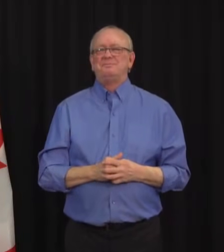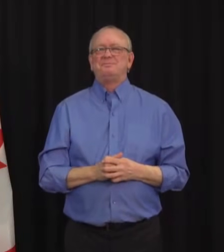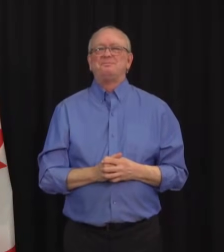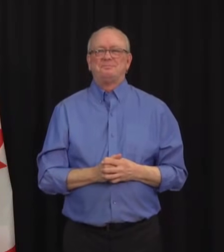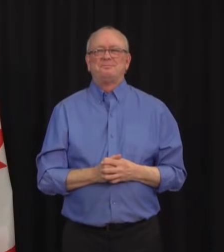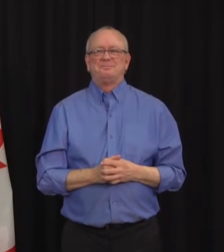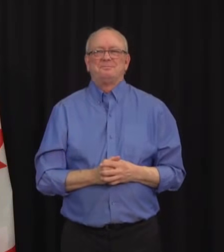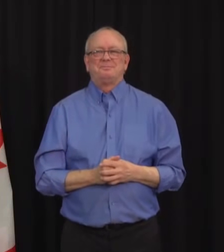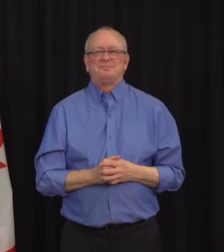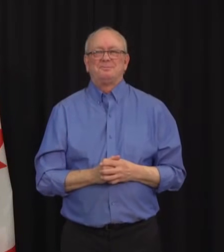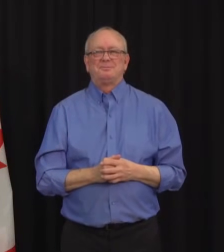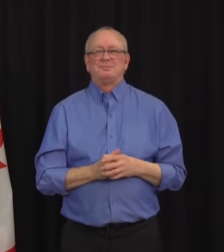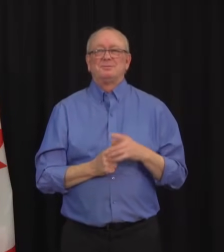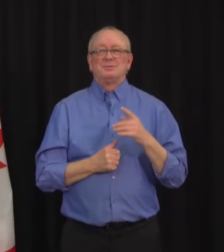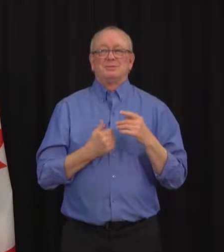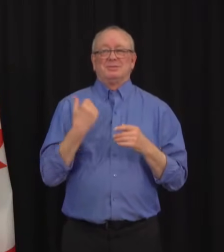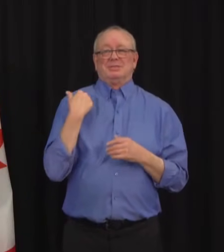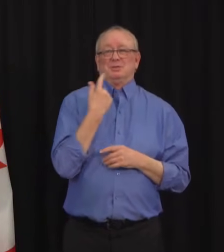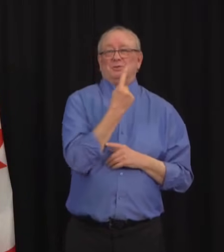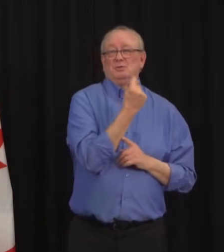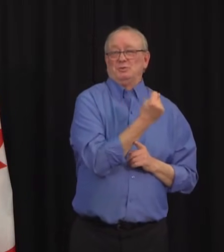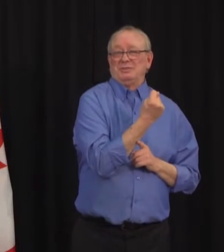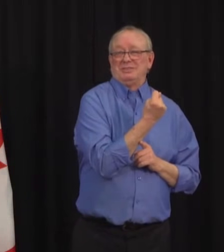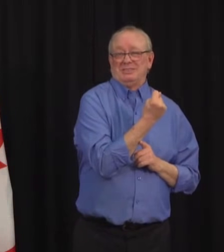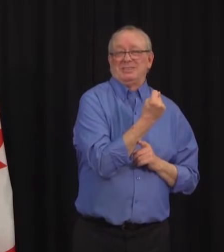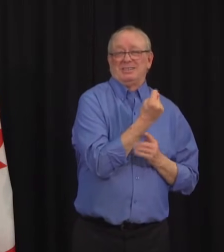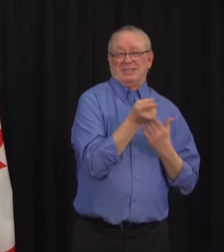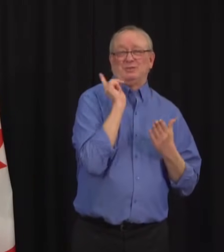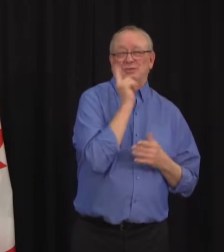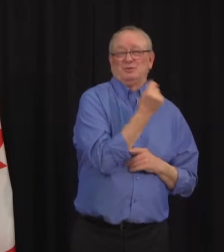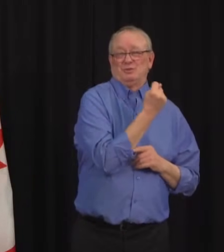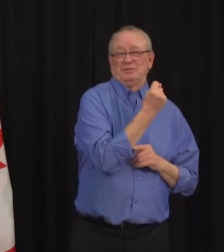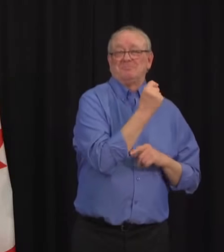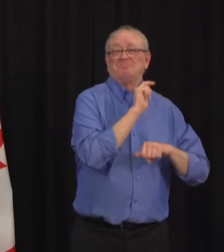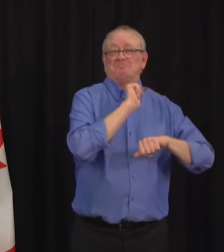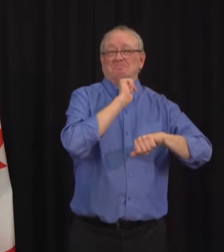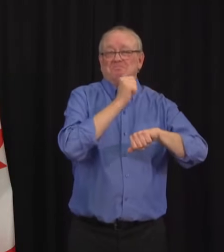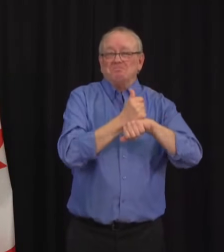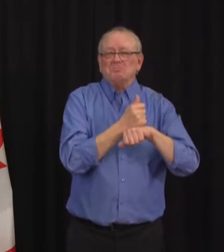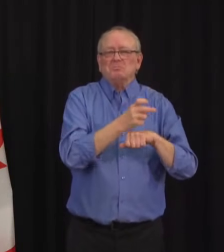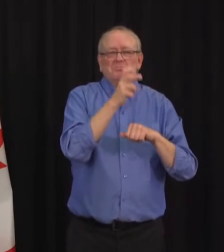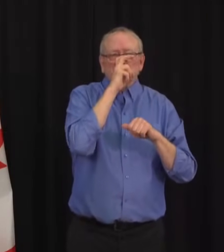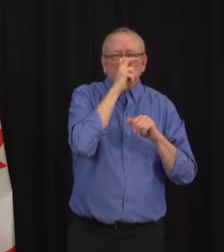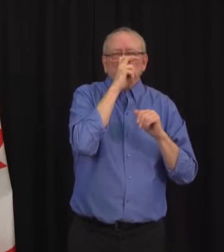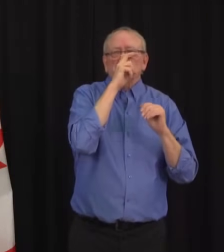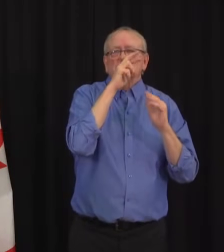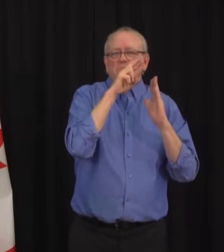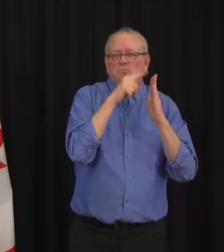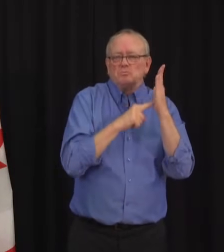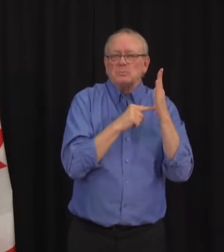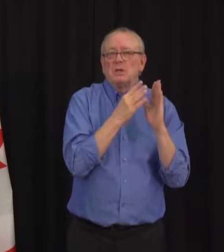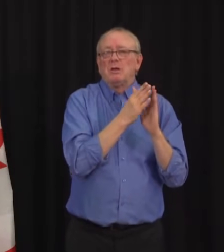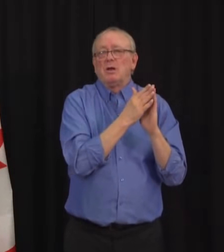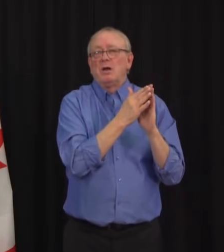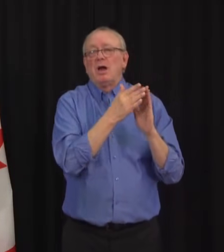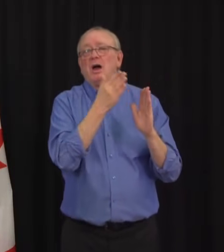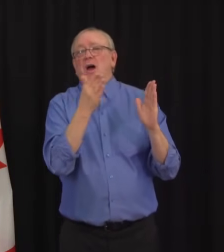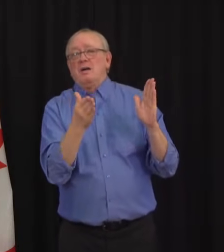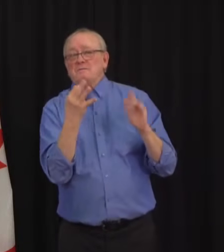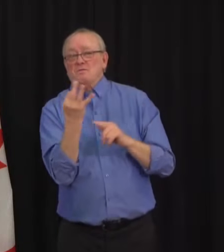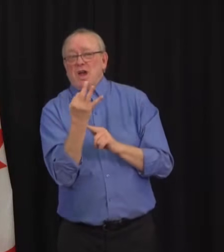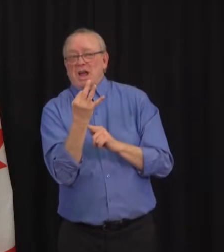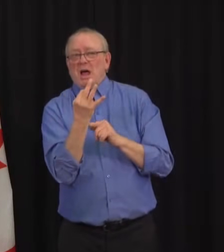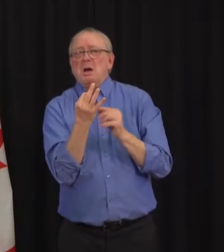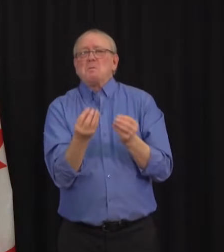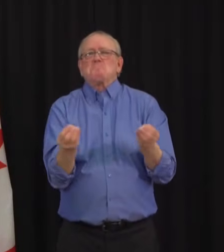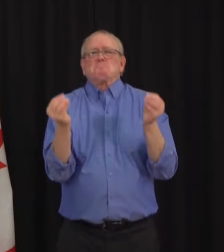Friday. So that full combined impact of both of those sets of measures we wouldn't be starting to see yet at this point.